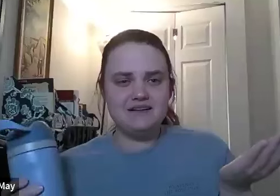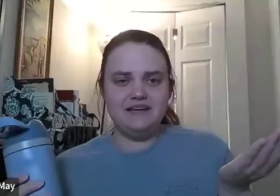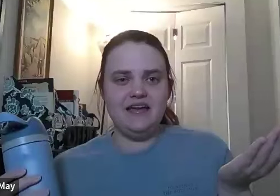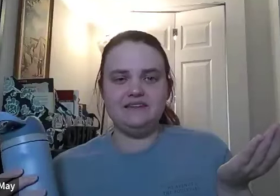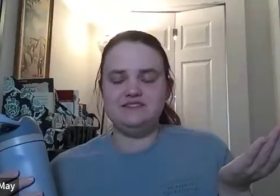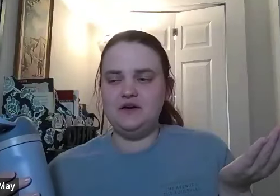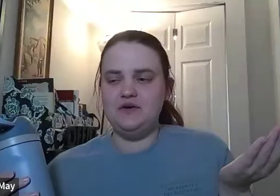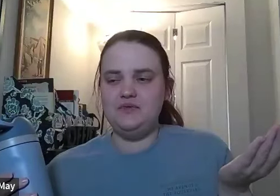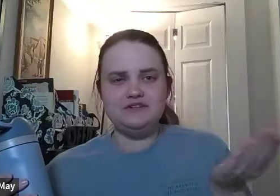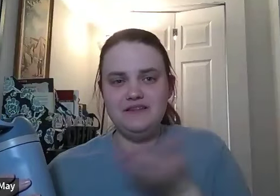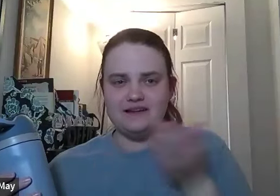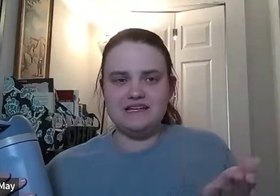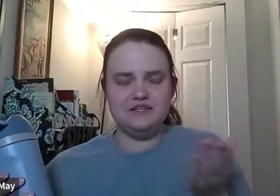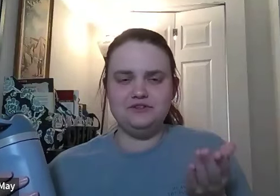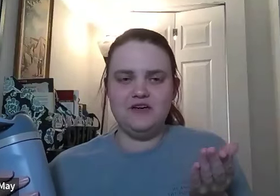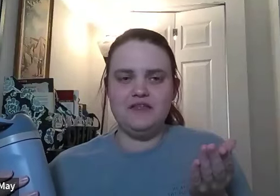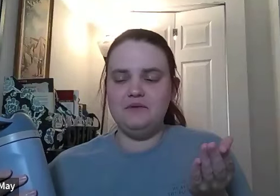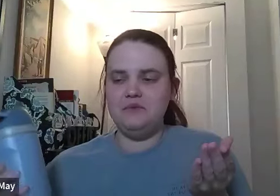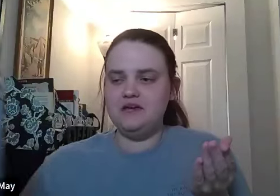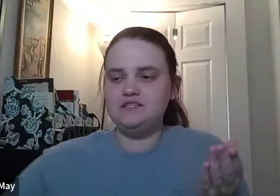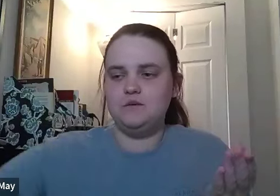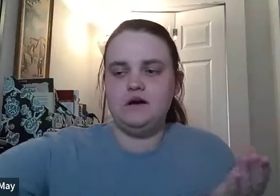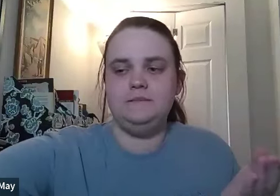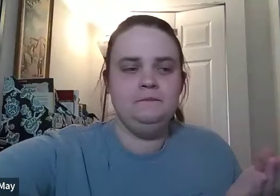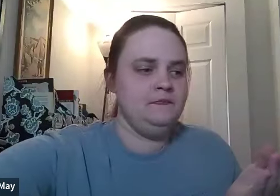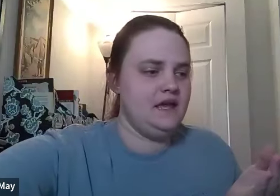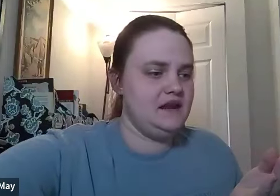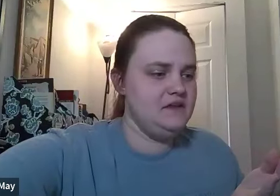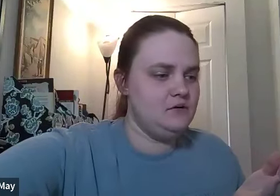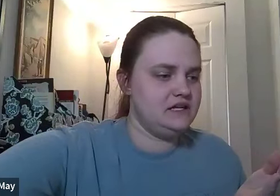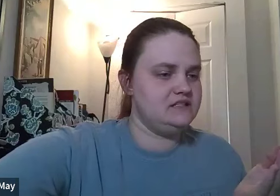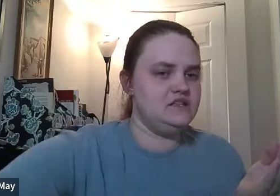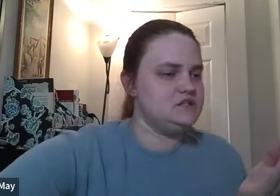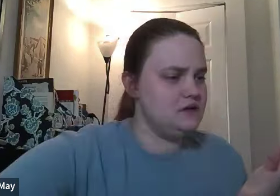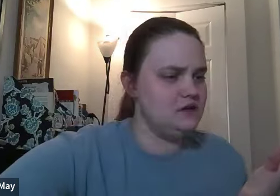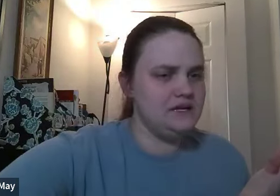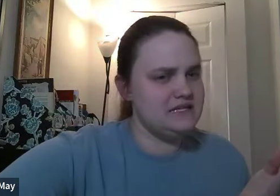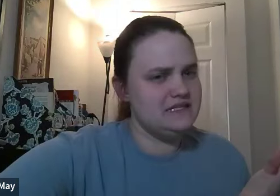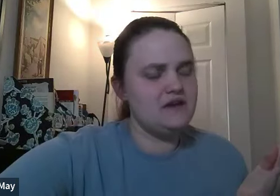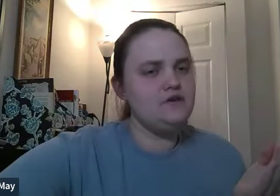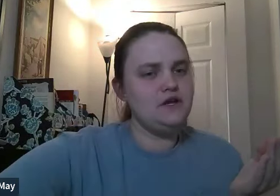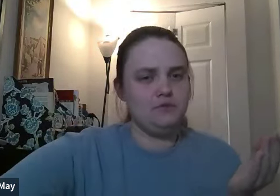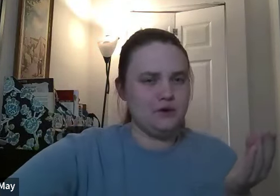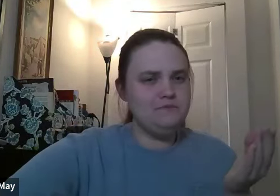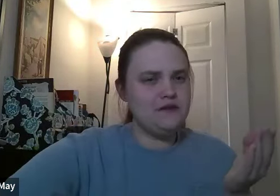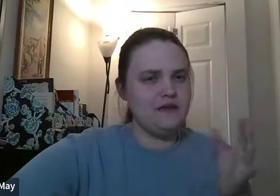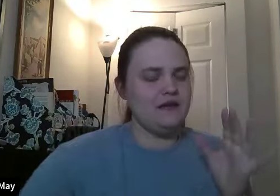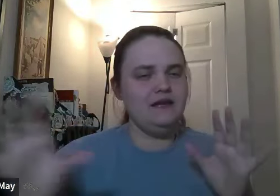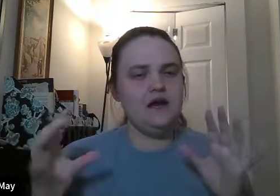Exactly. And so there's a lot of signs that will do that. The biggest one, and I think we'll get into this one a little bit, is the sign for like group and like any kind of